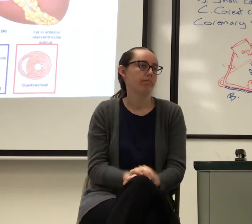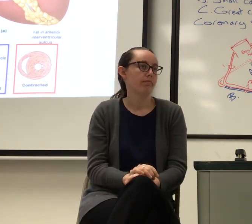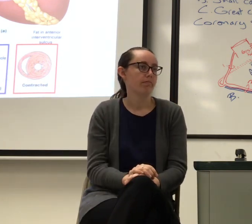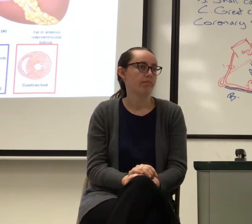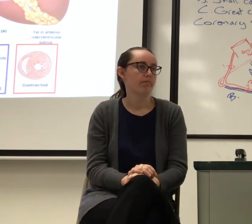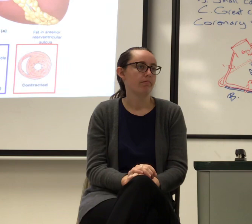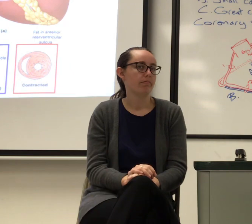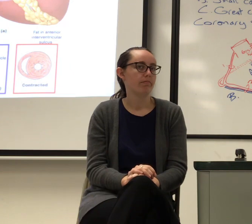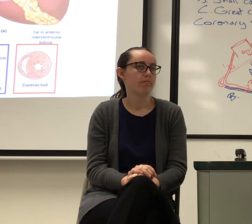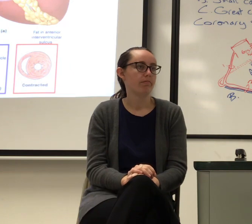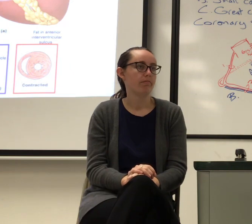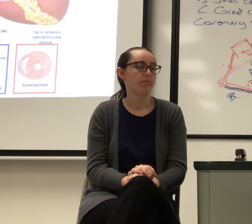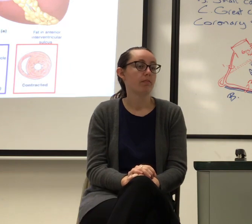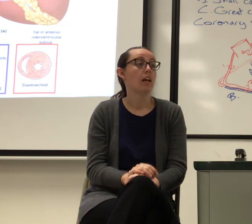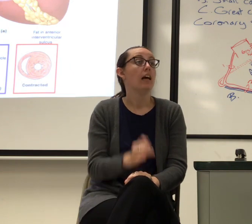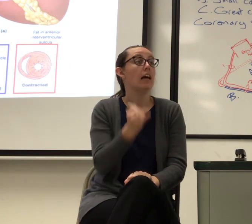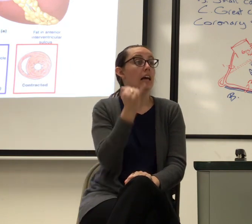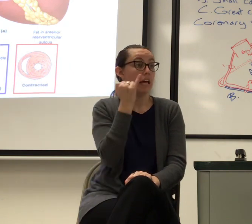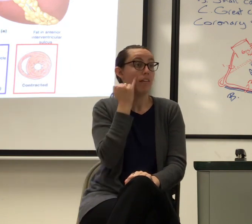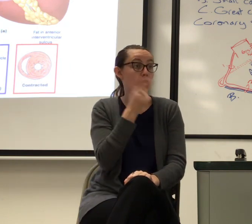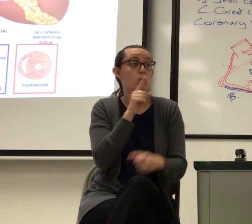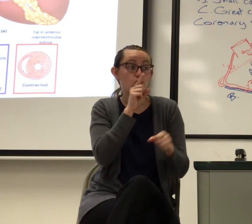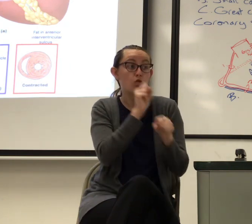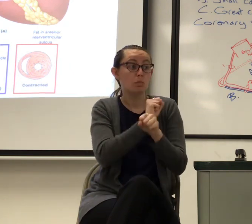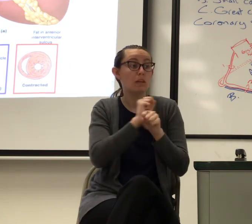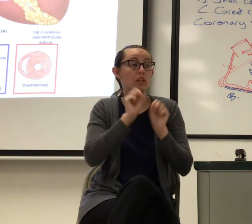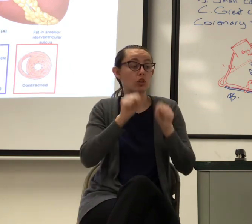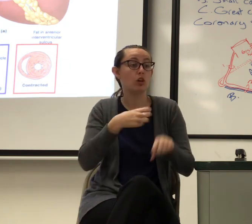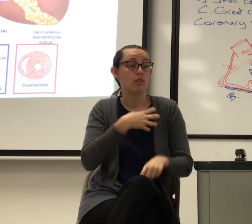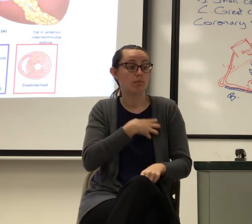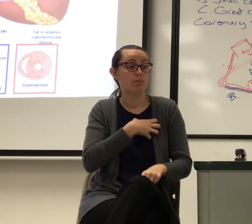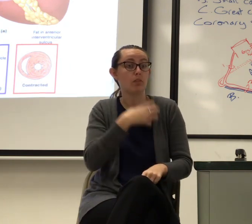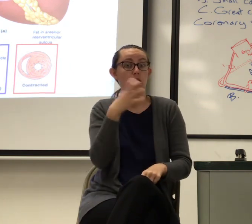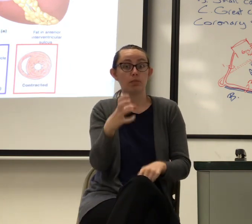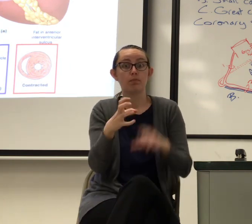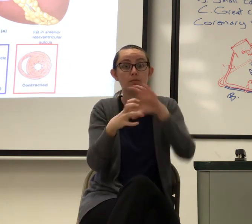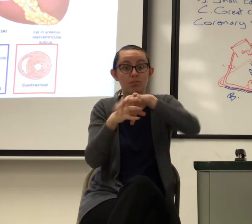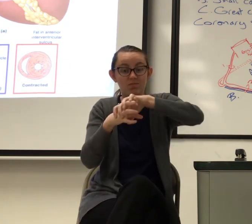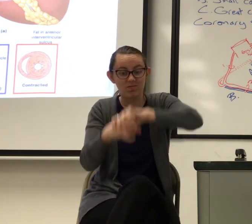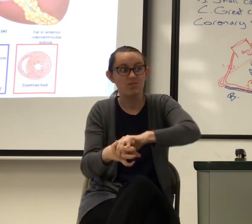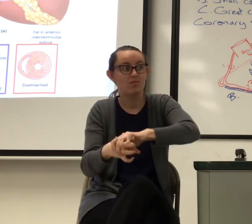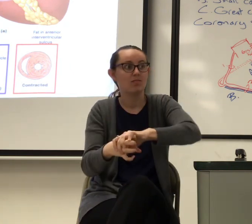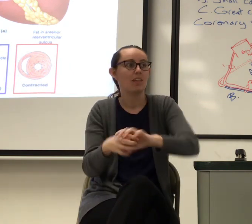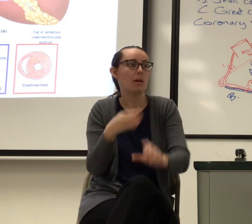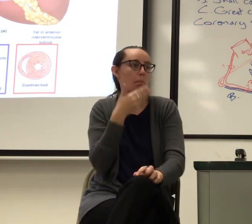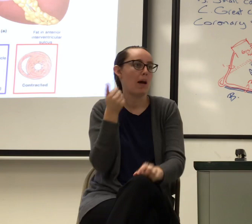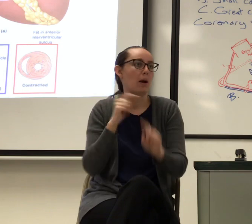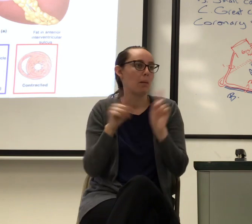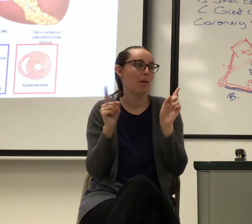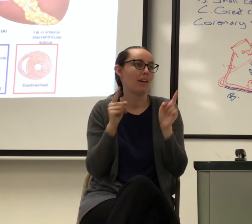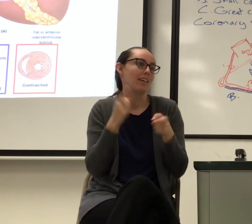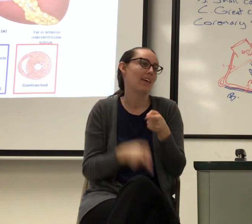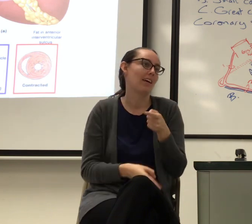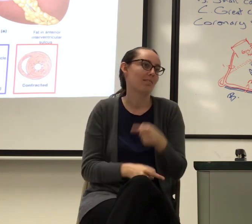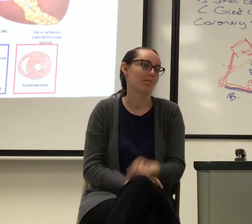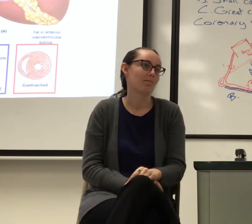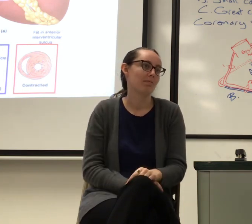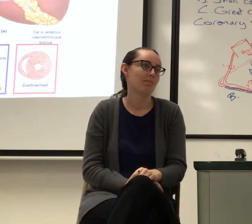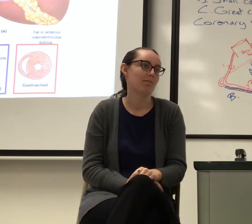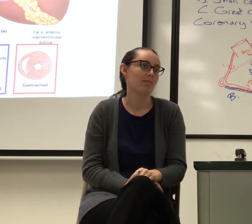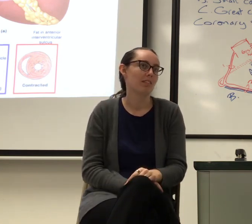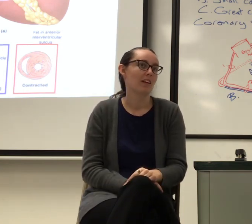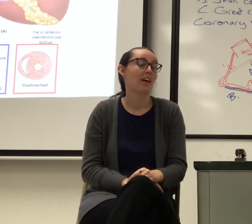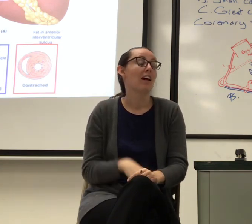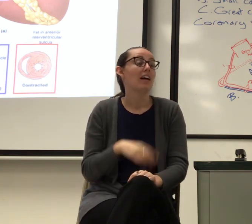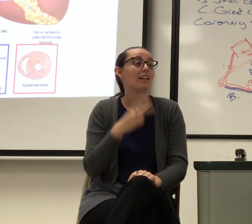would be better if you could actually hold their heart and squeeze it for them, but you can't get your hand in there, can you? So you have to break. When I see paramedic students practice